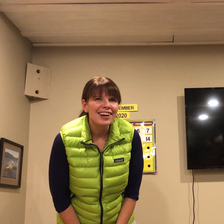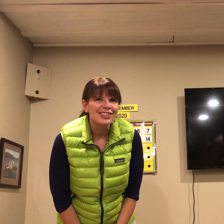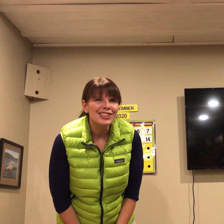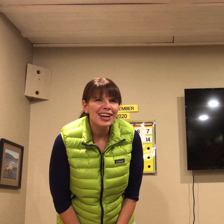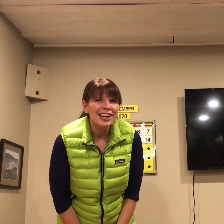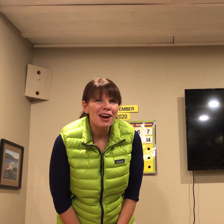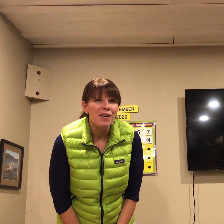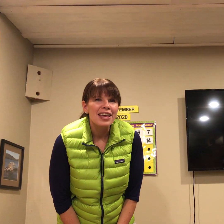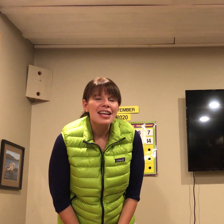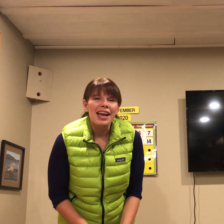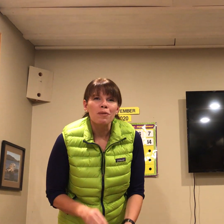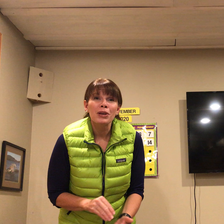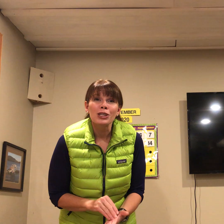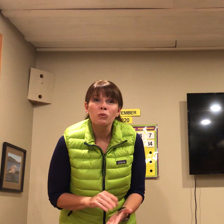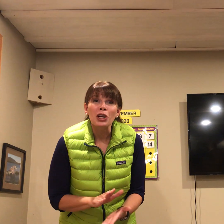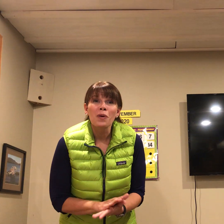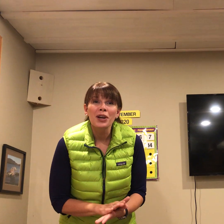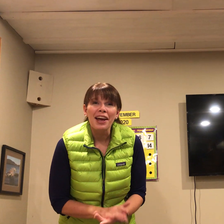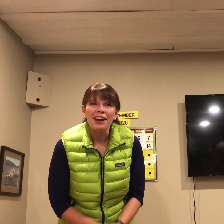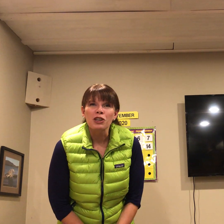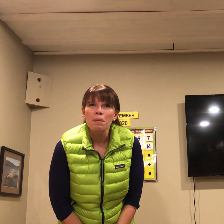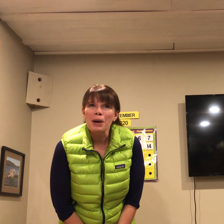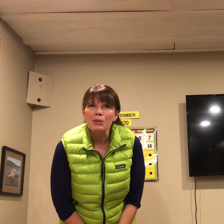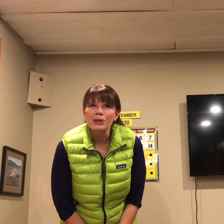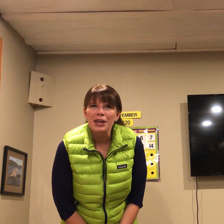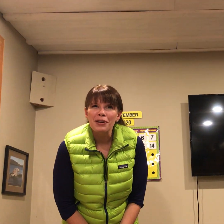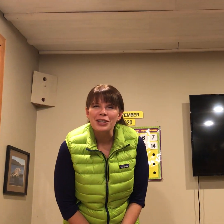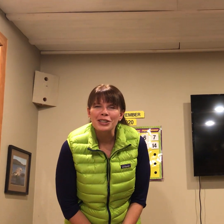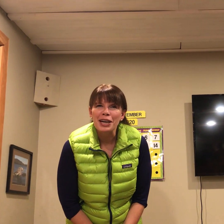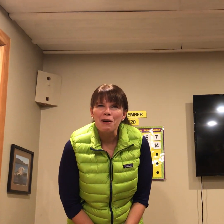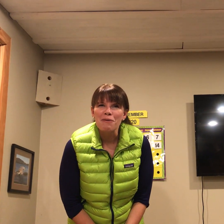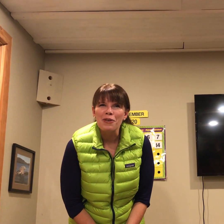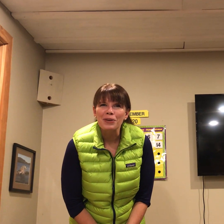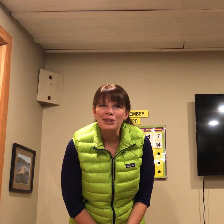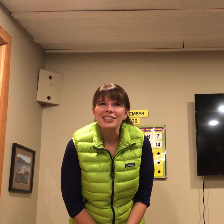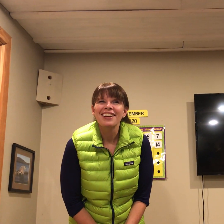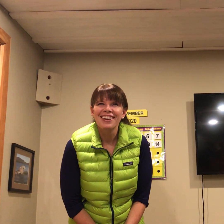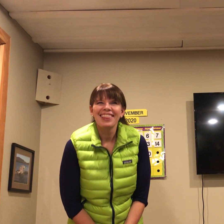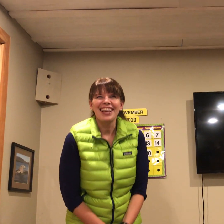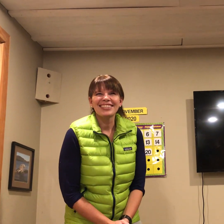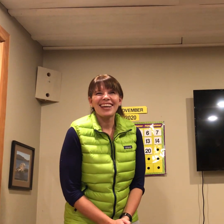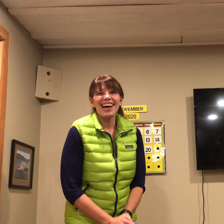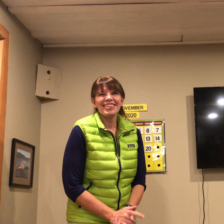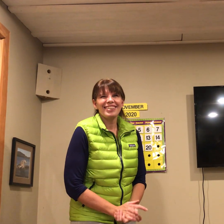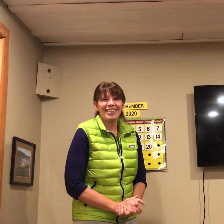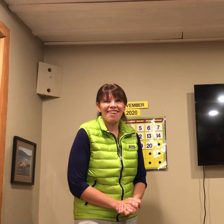and check it out. And please record it on your papers that are in your take-home folders. Thanks, guys.